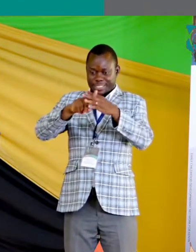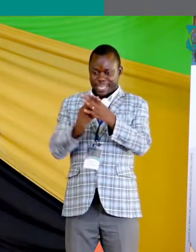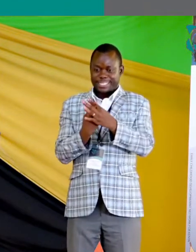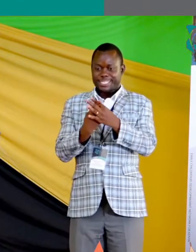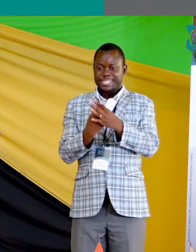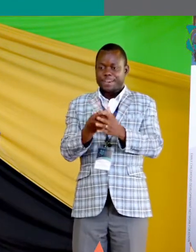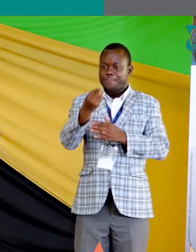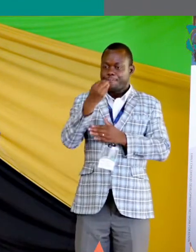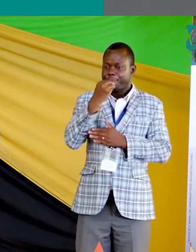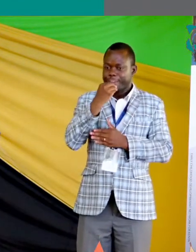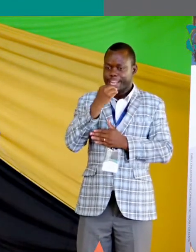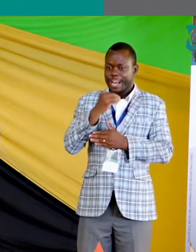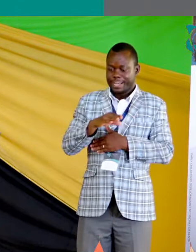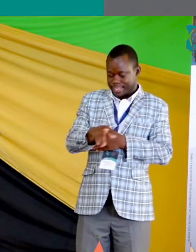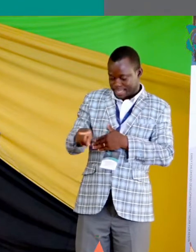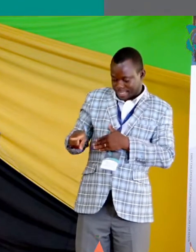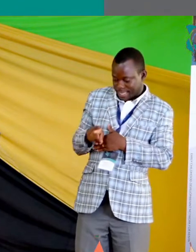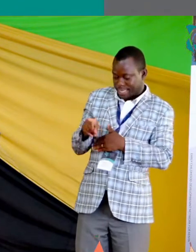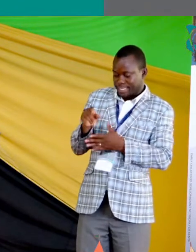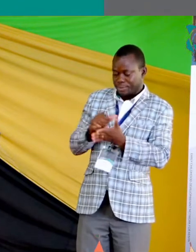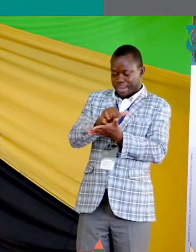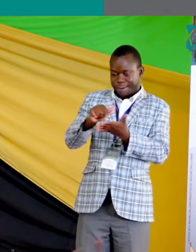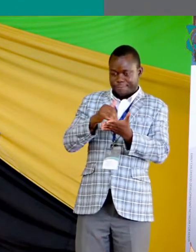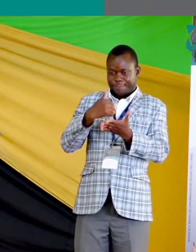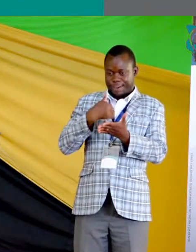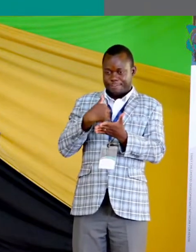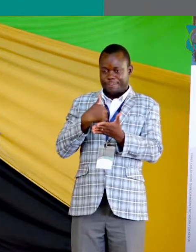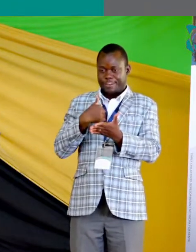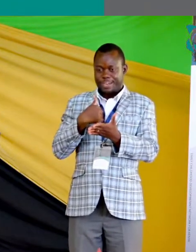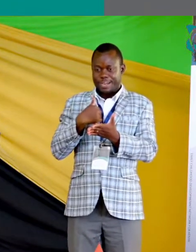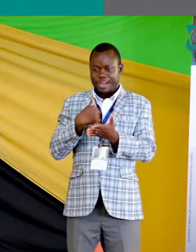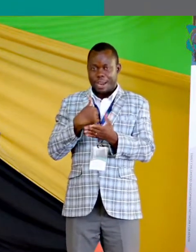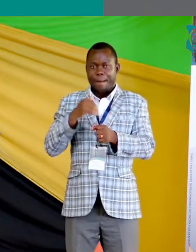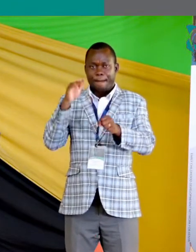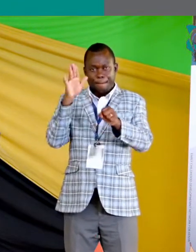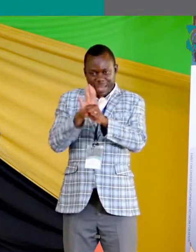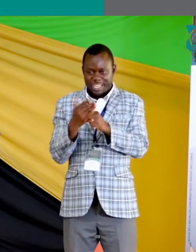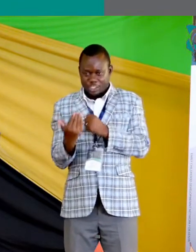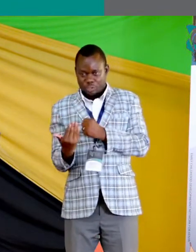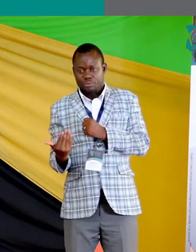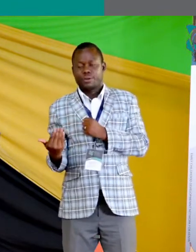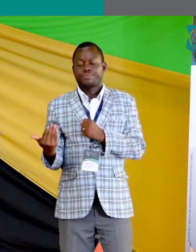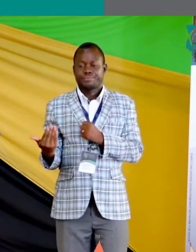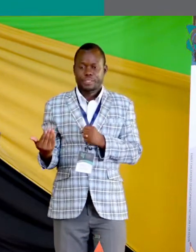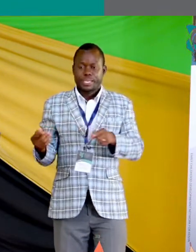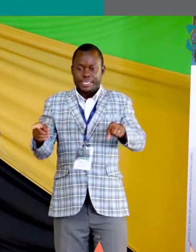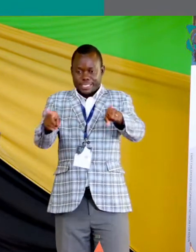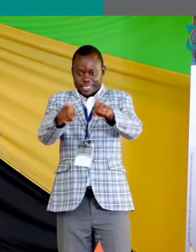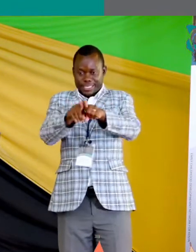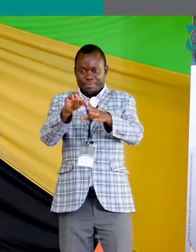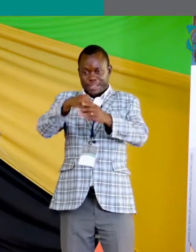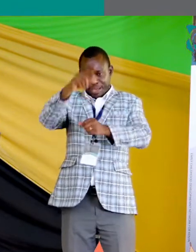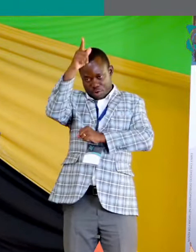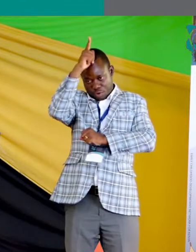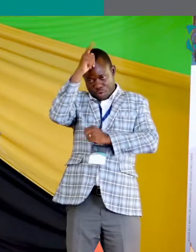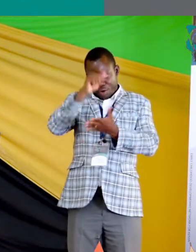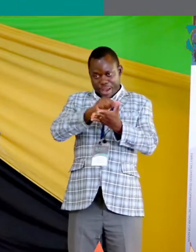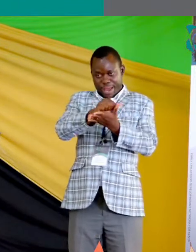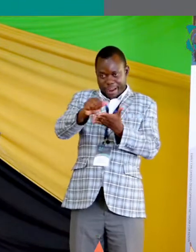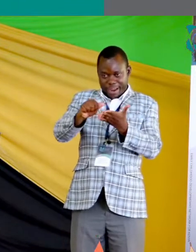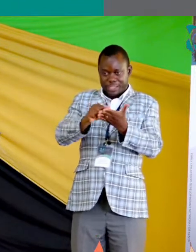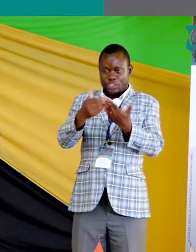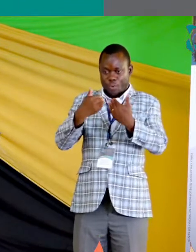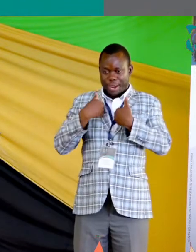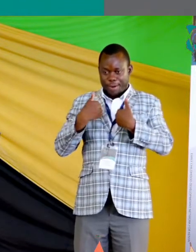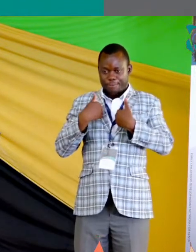centers. These are in areas where we have densely populated urban centers, and also in the rural areas, especially where children